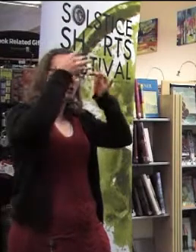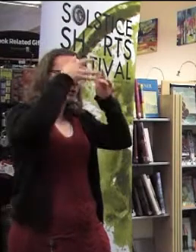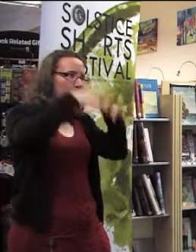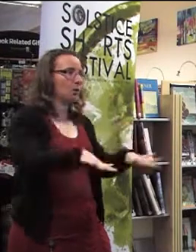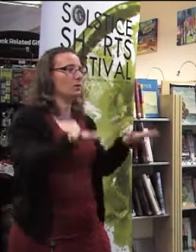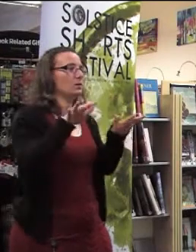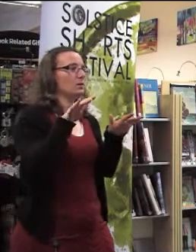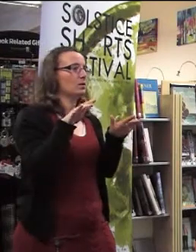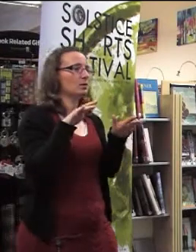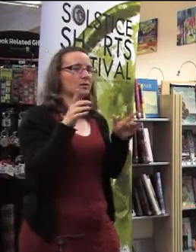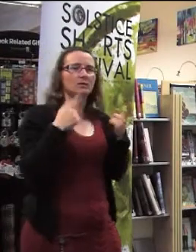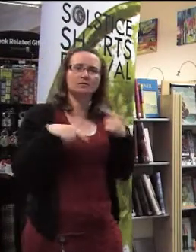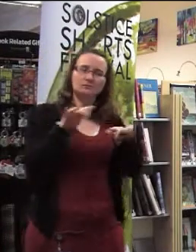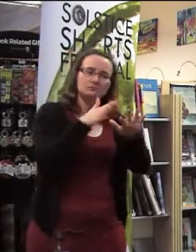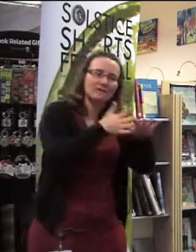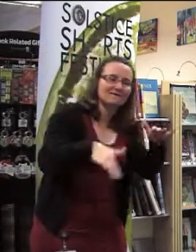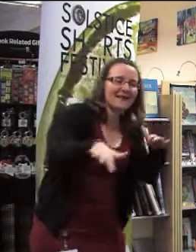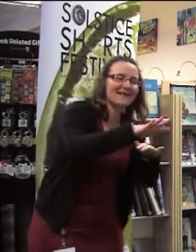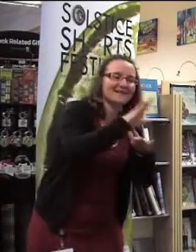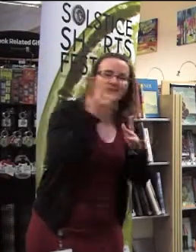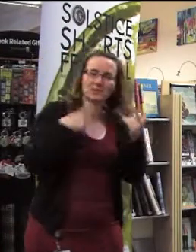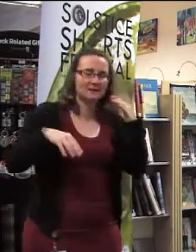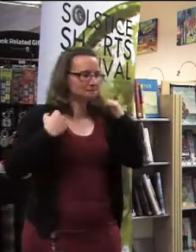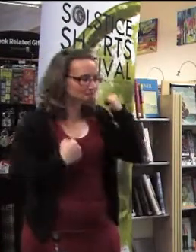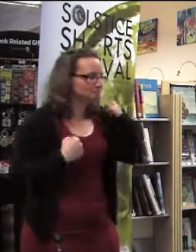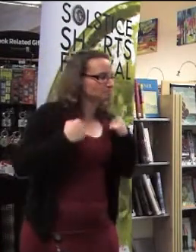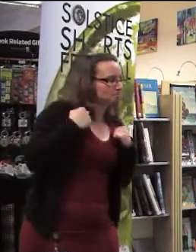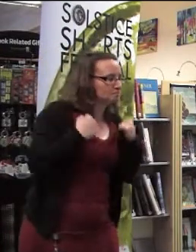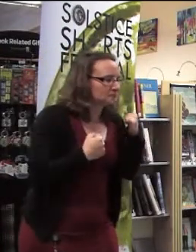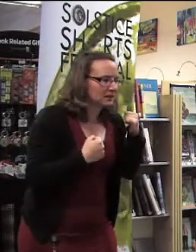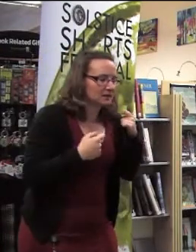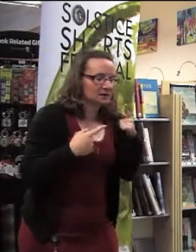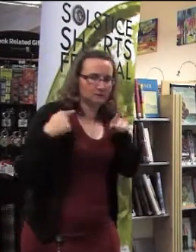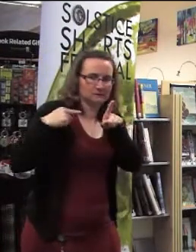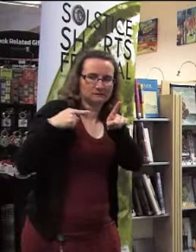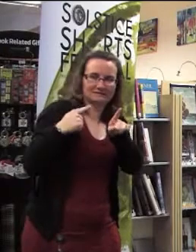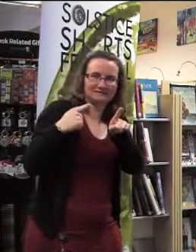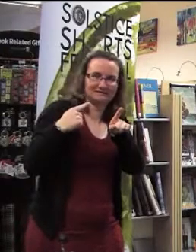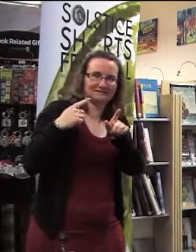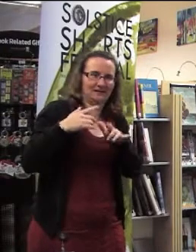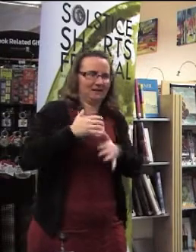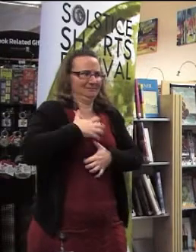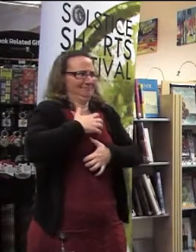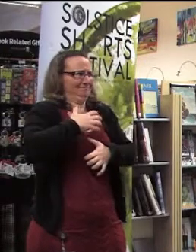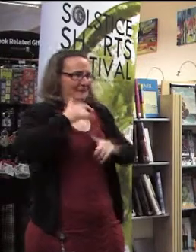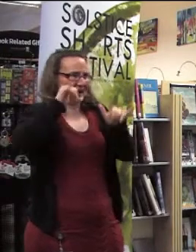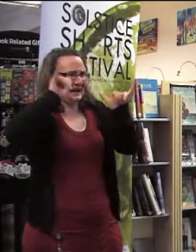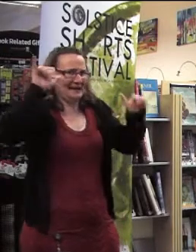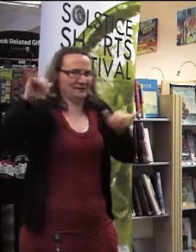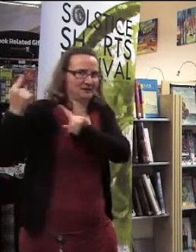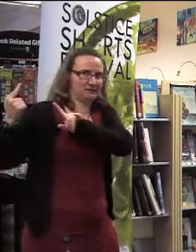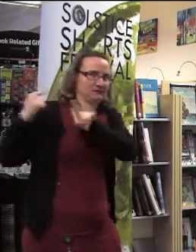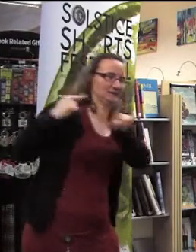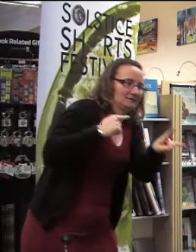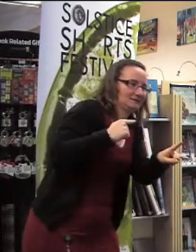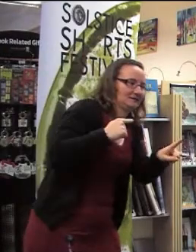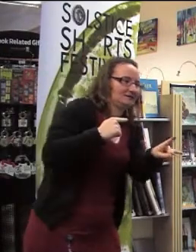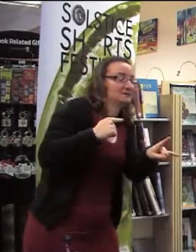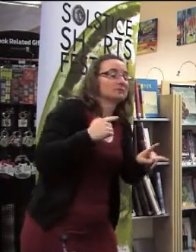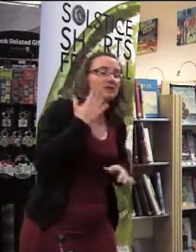fields followed by those herds of scary cows. When we reached the water, we stripped naked and jumped